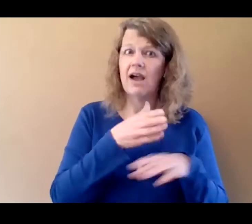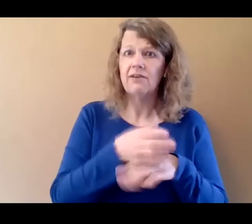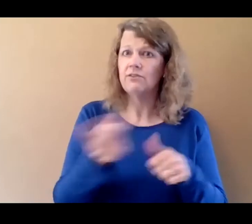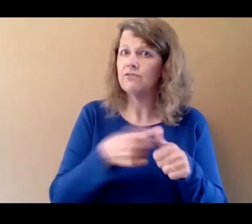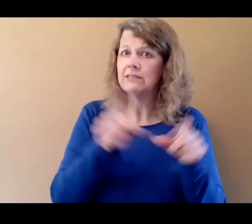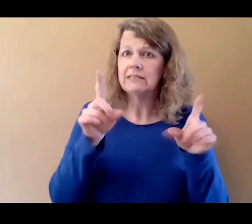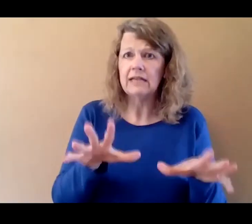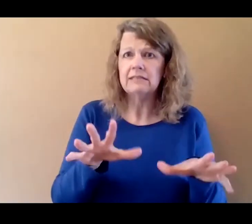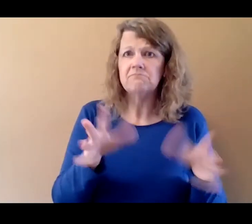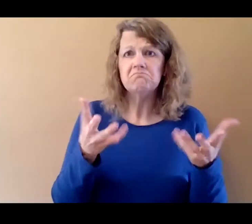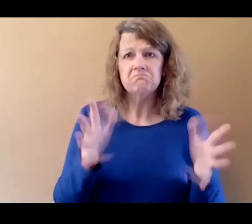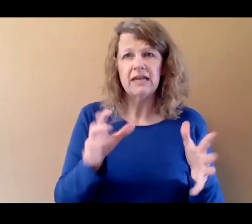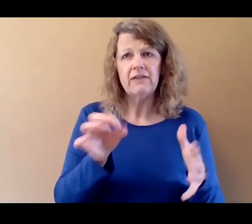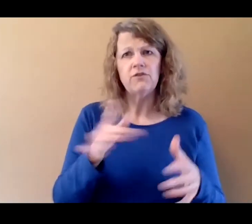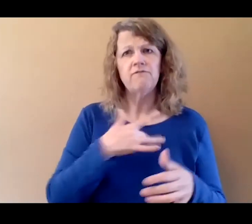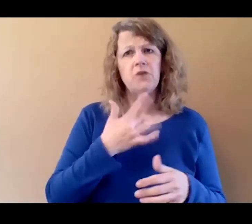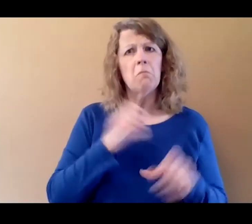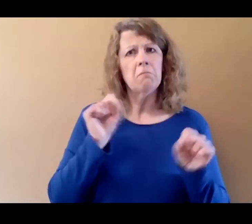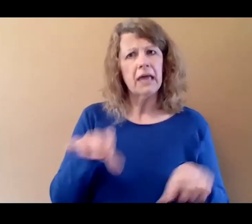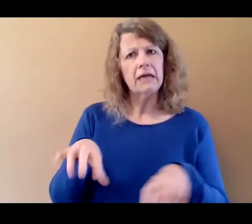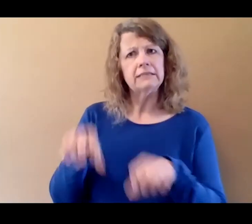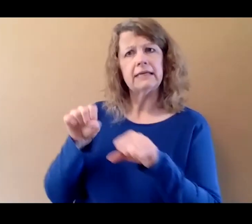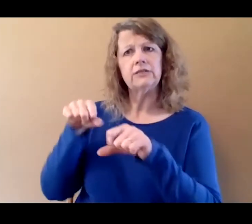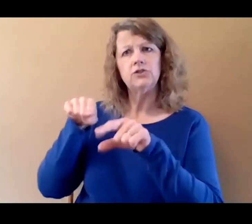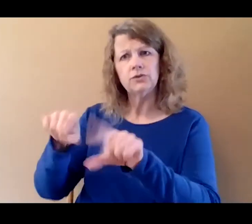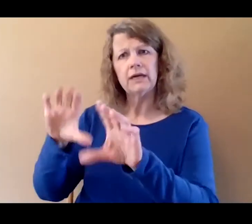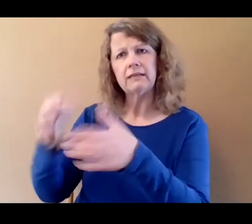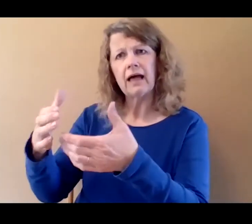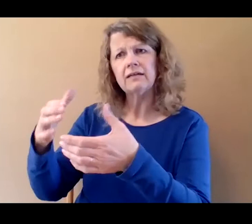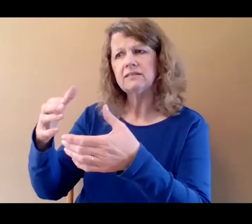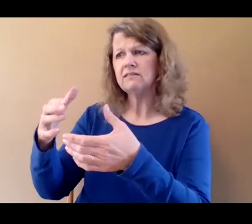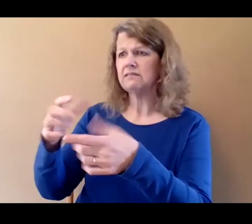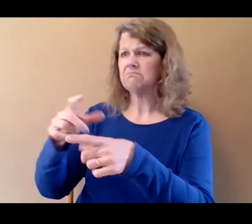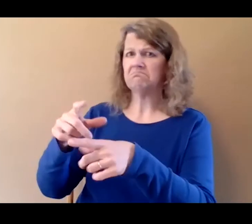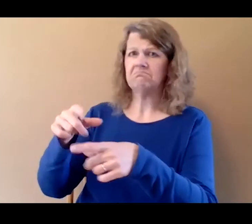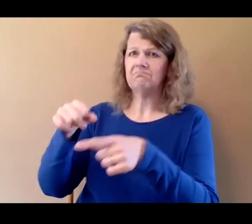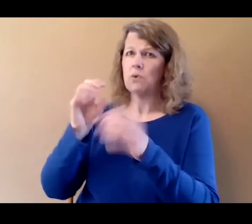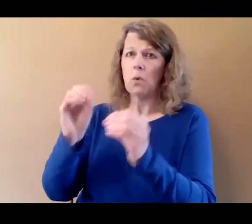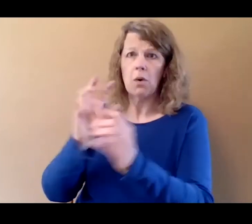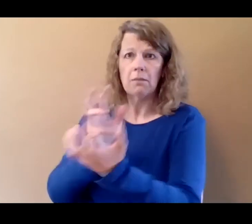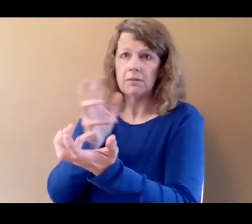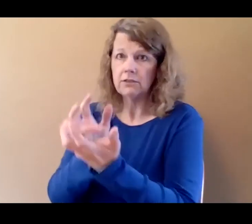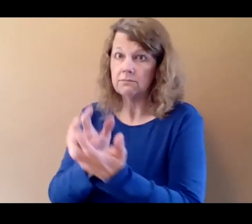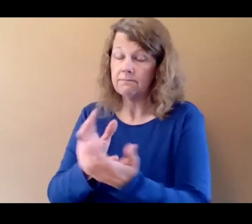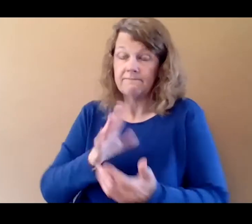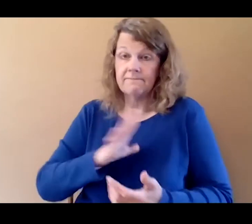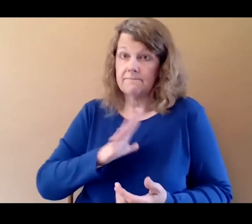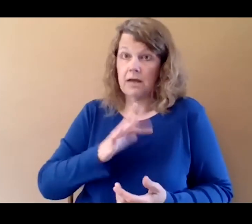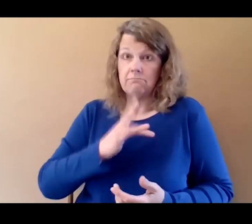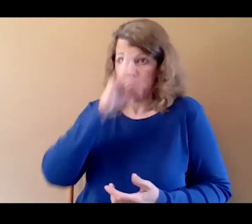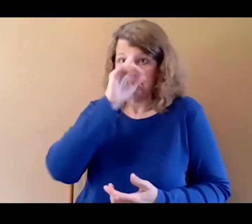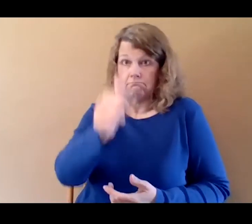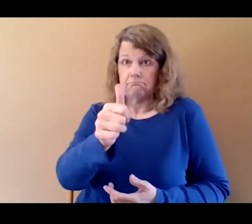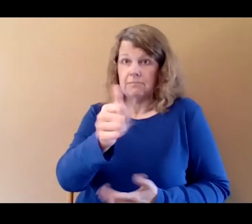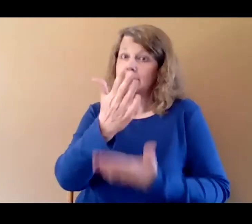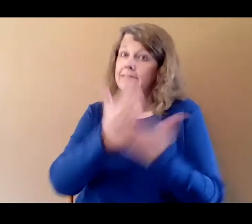first exam, if you feel you could take it in the classroom without accommodations, you are more than welcome to do so. We have